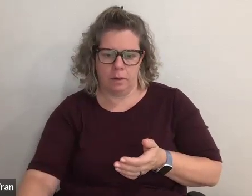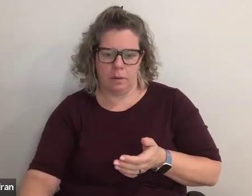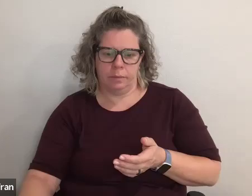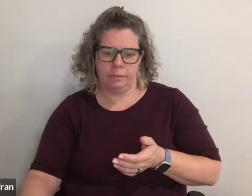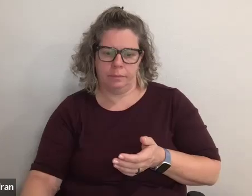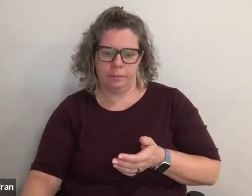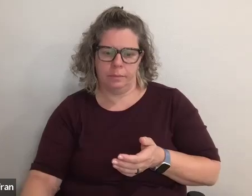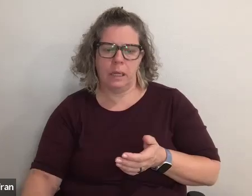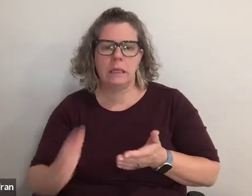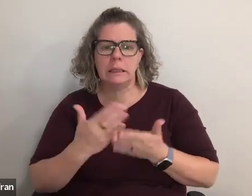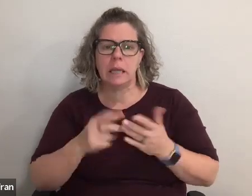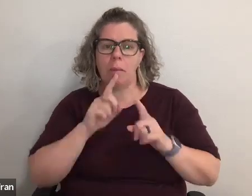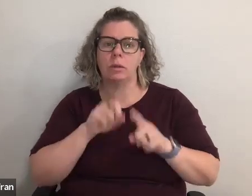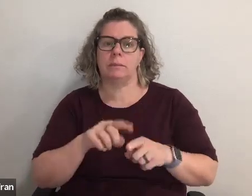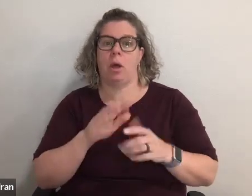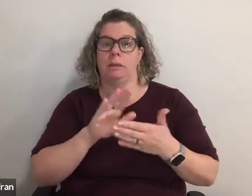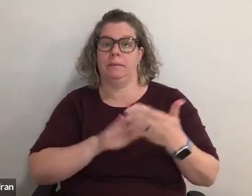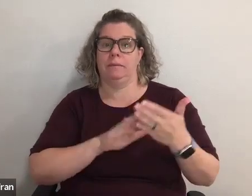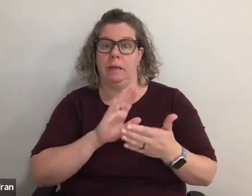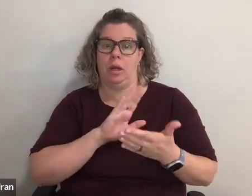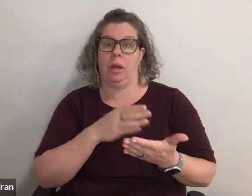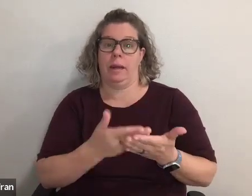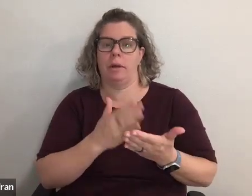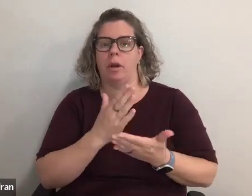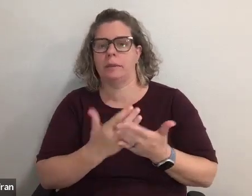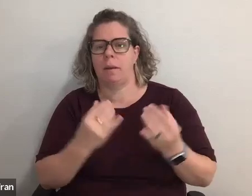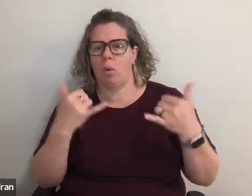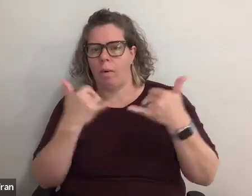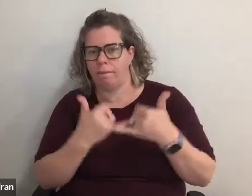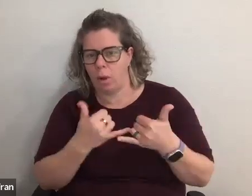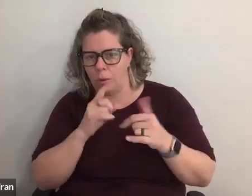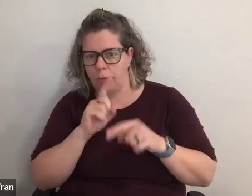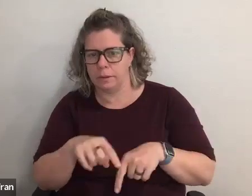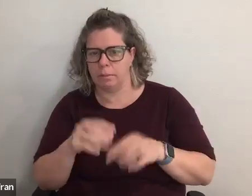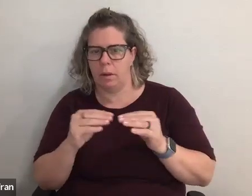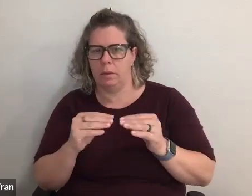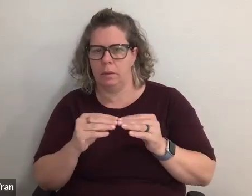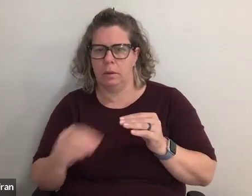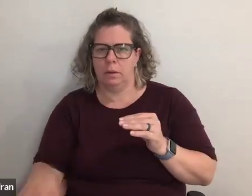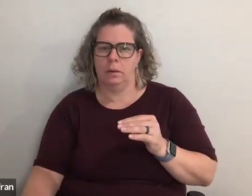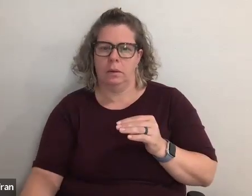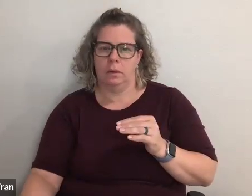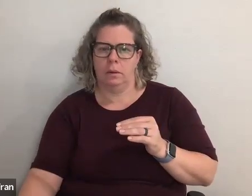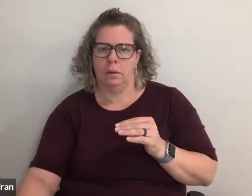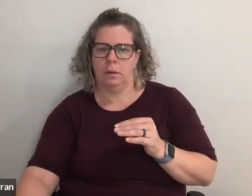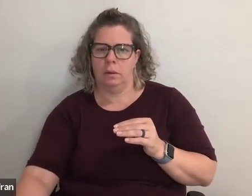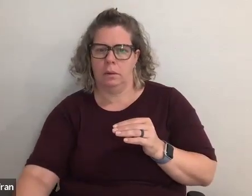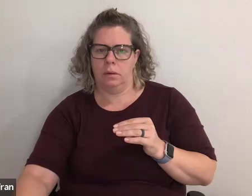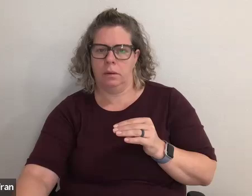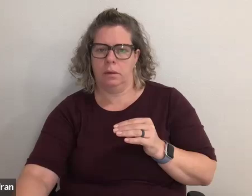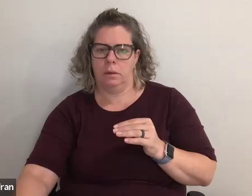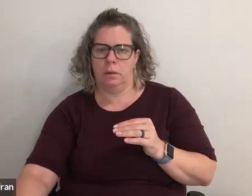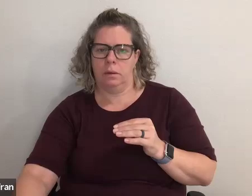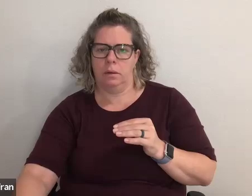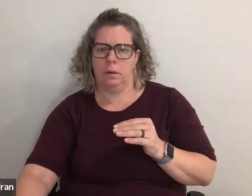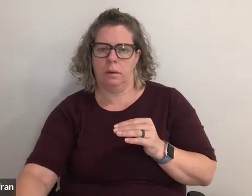Some of them did more telephonic response and less in person. And so as we were setting up this new